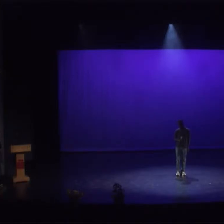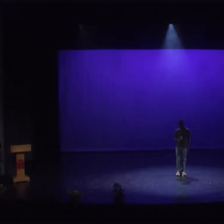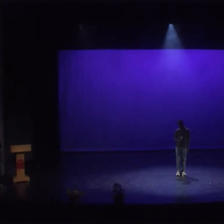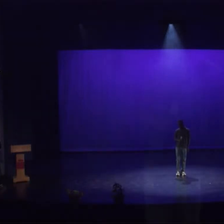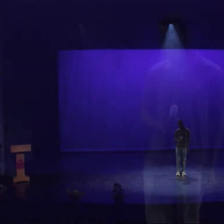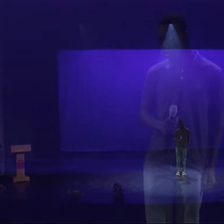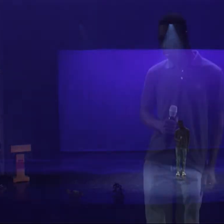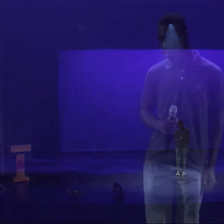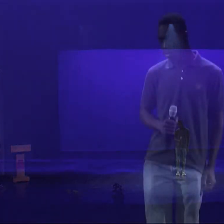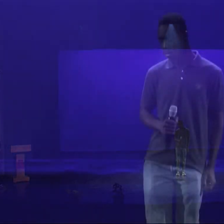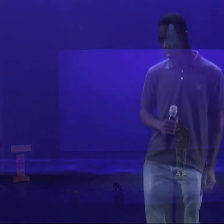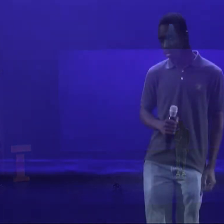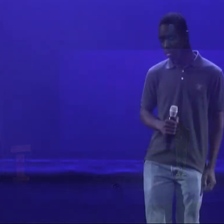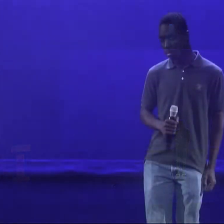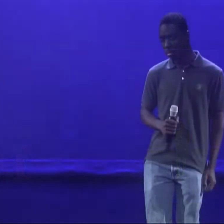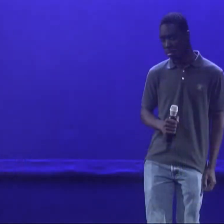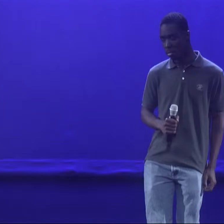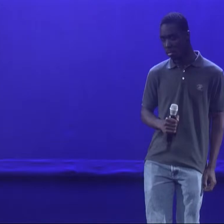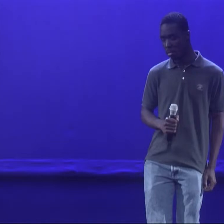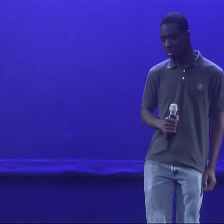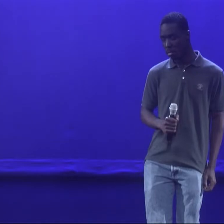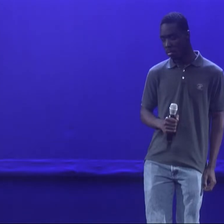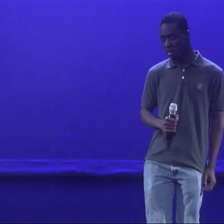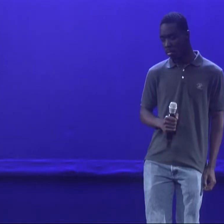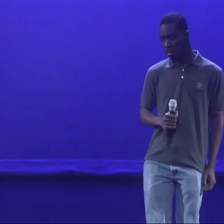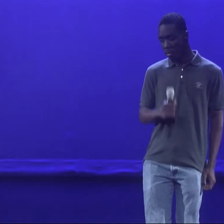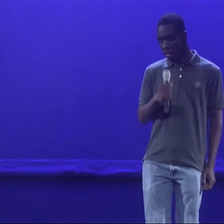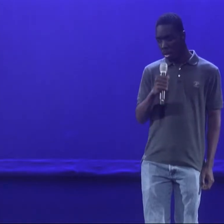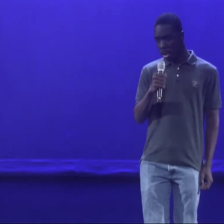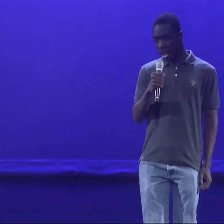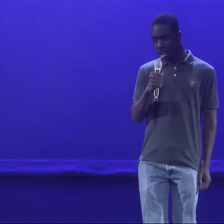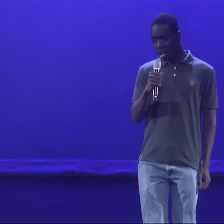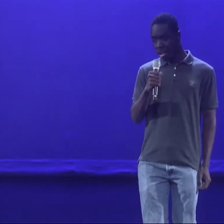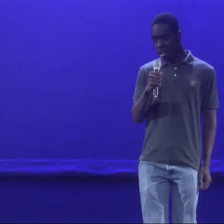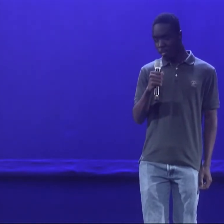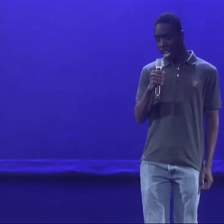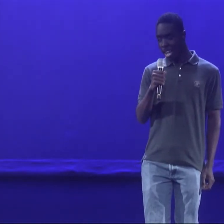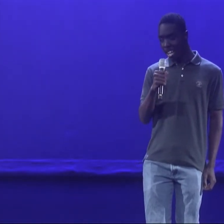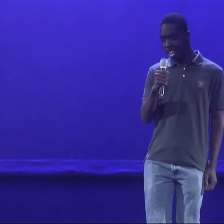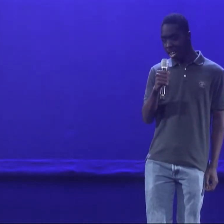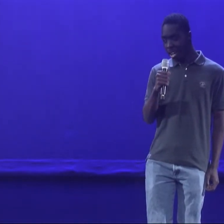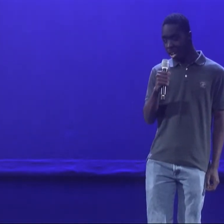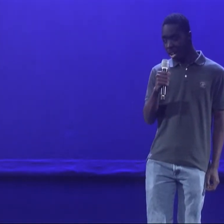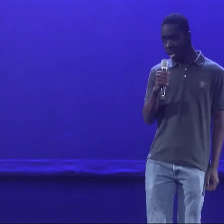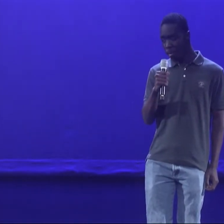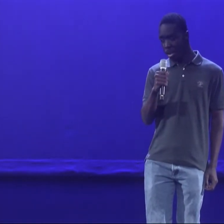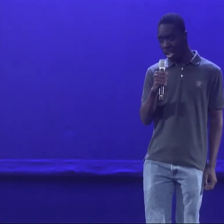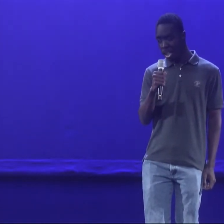My